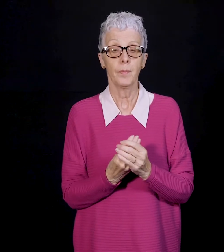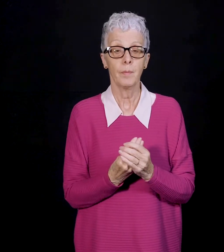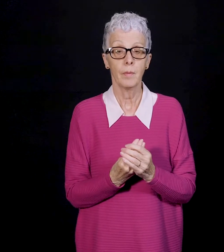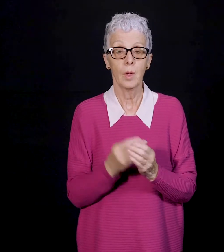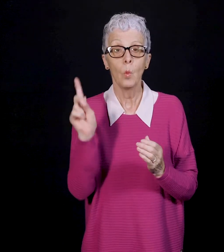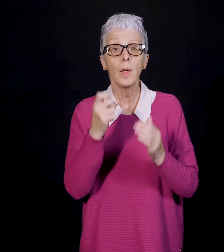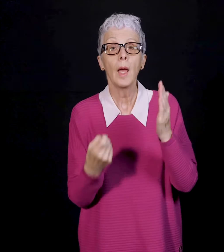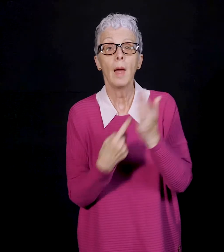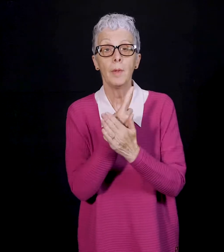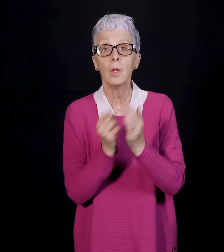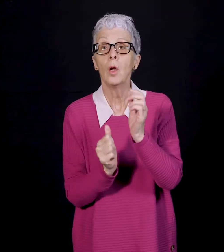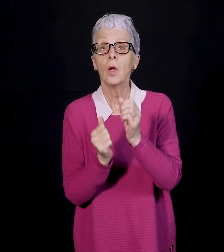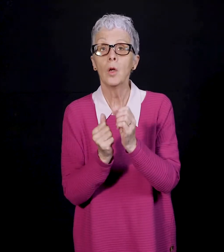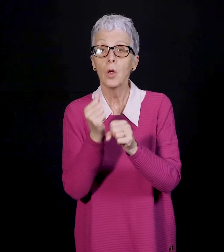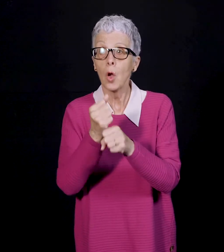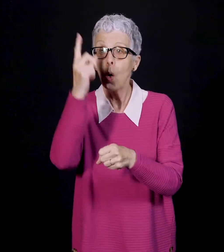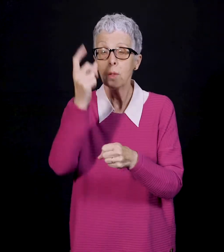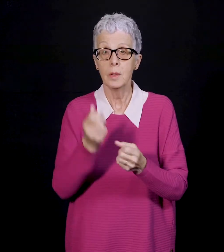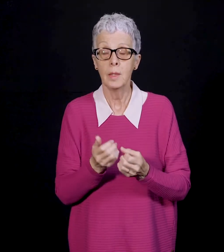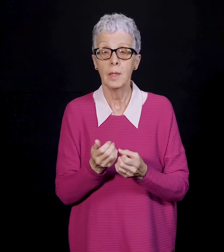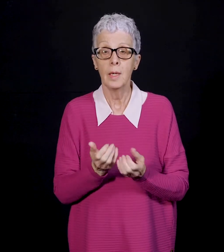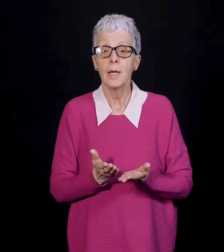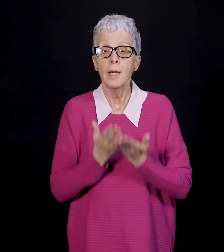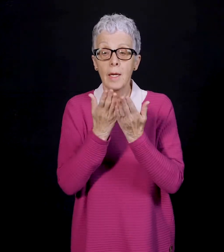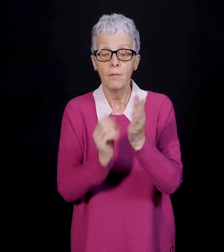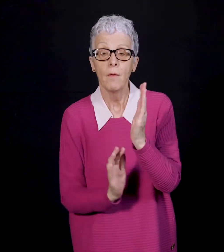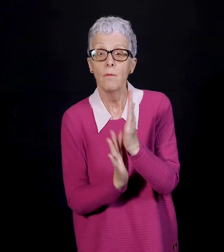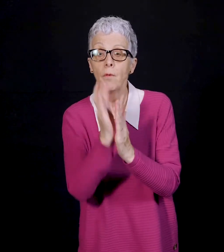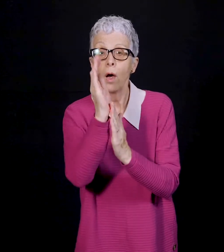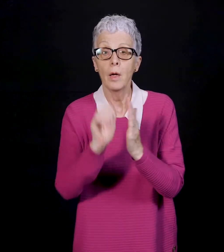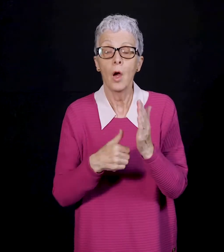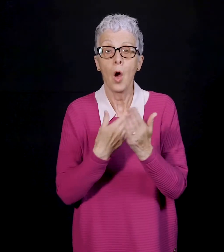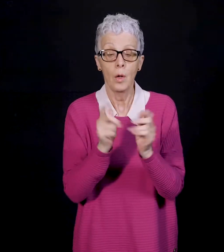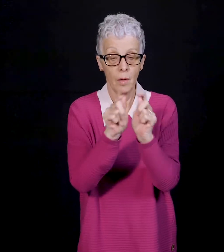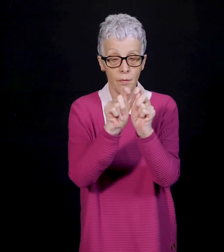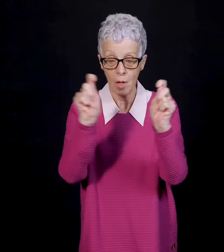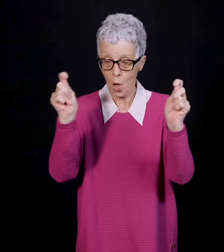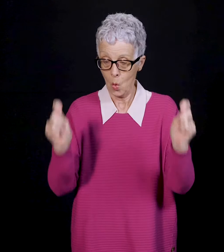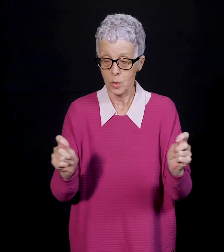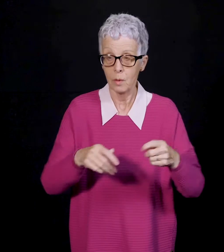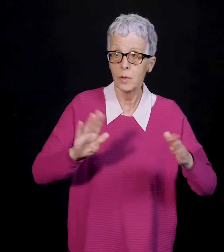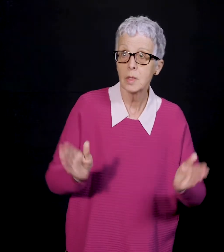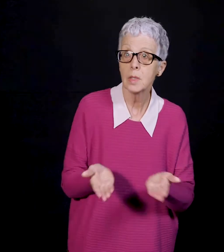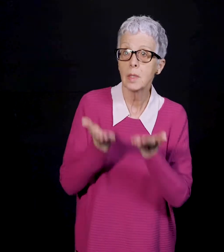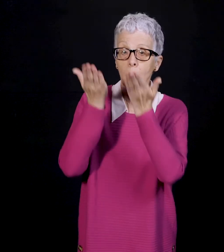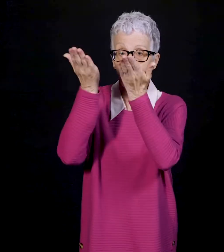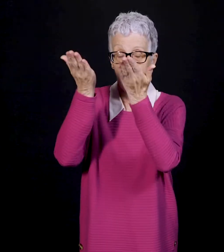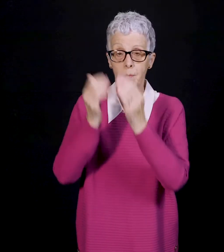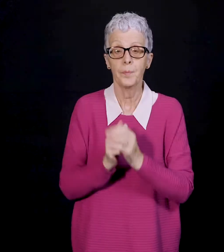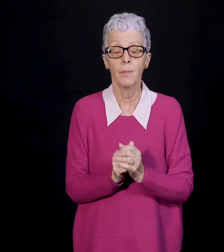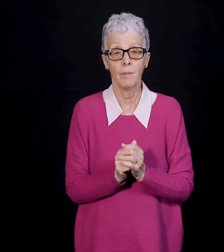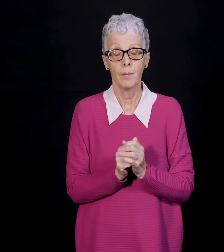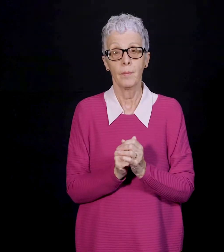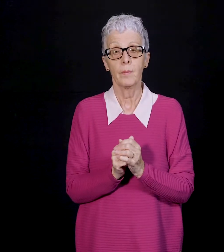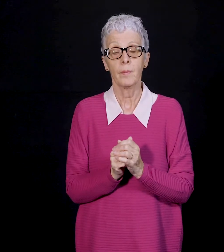What happens is God sends fire upon a sacrifice that they lay out on the altar of sacrifice, which was in the outer court of the tent of